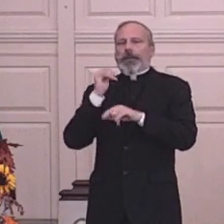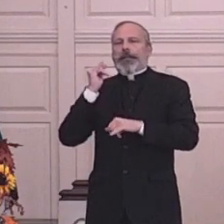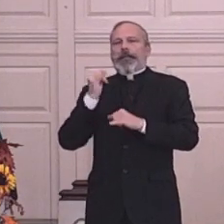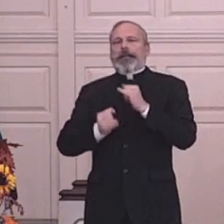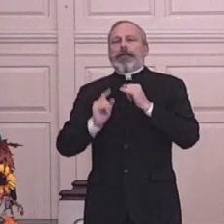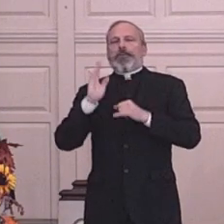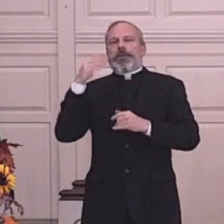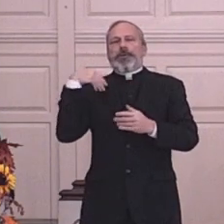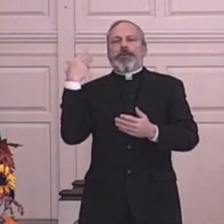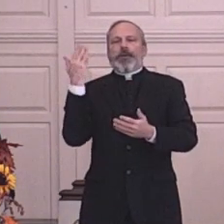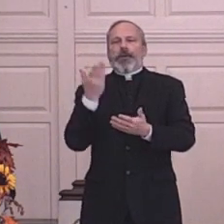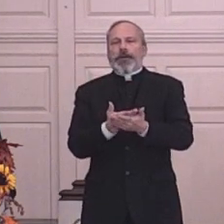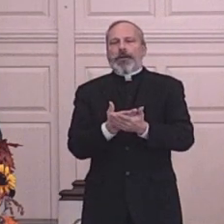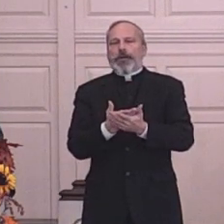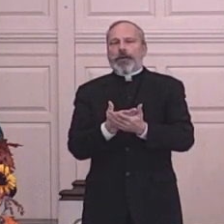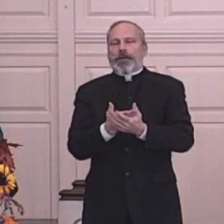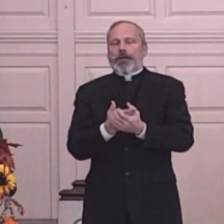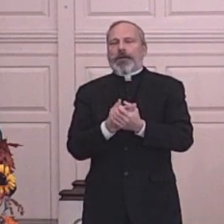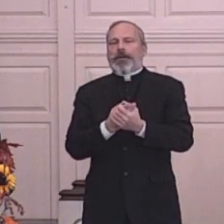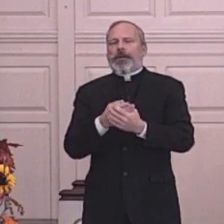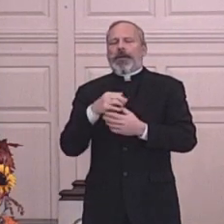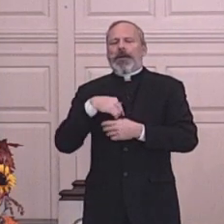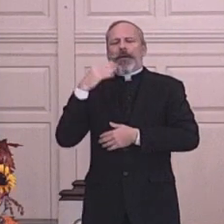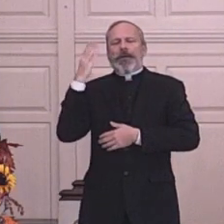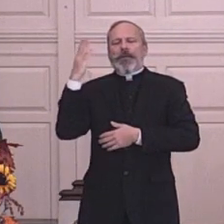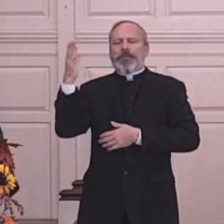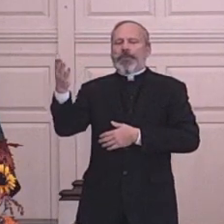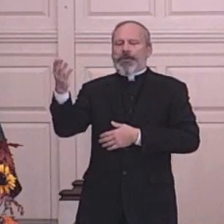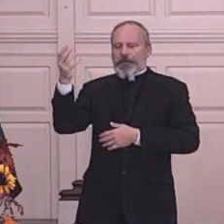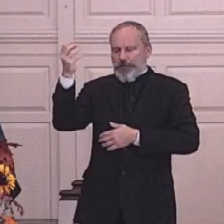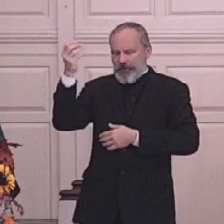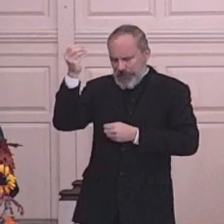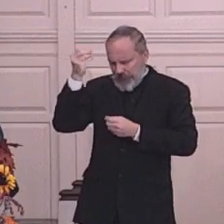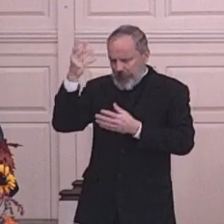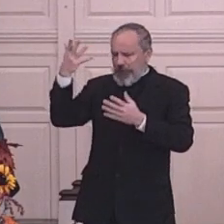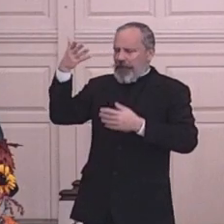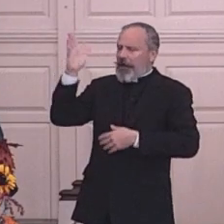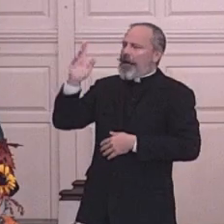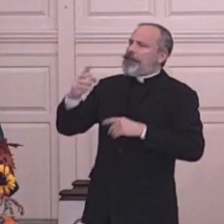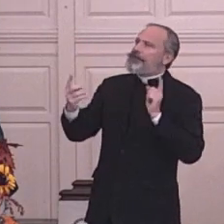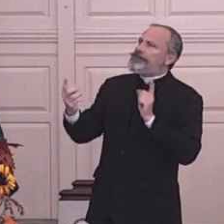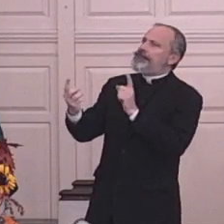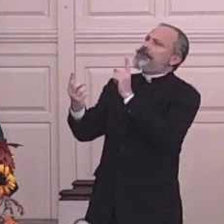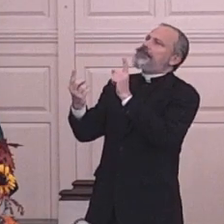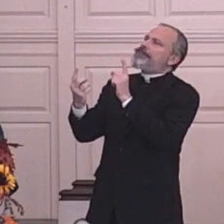will come, I will be able to give an account of how